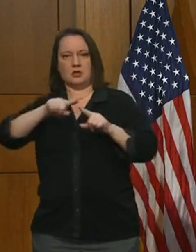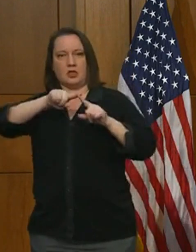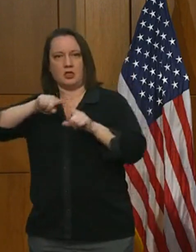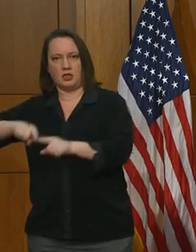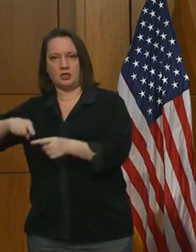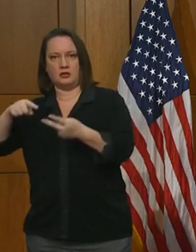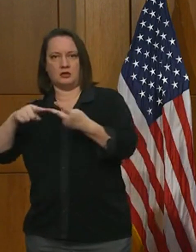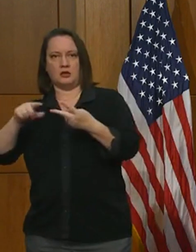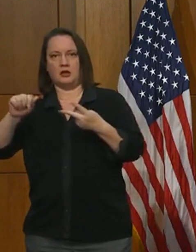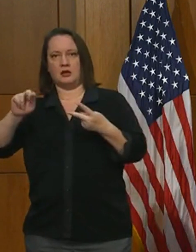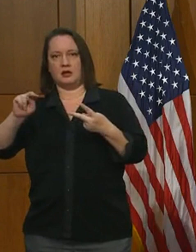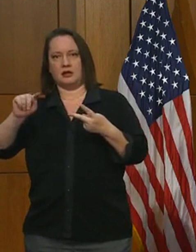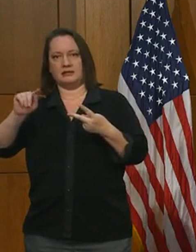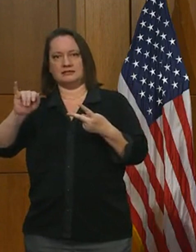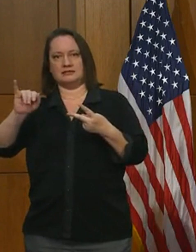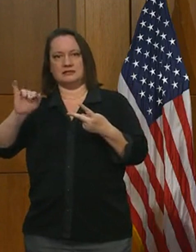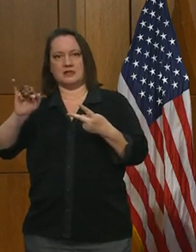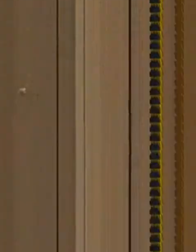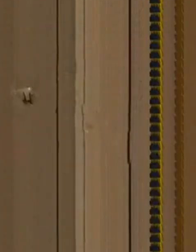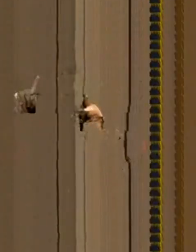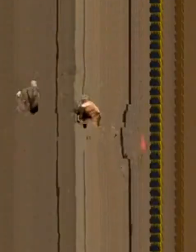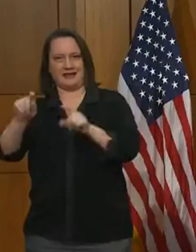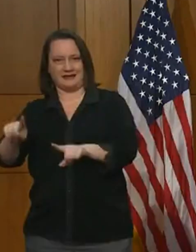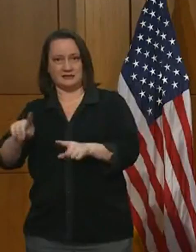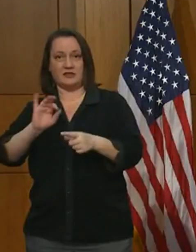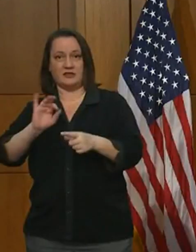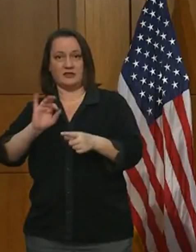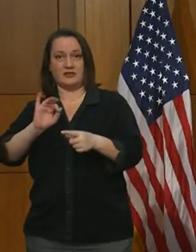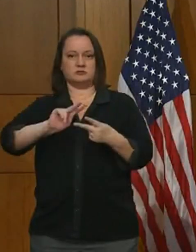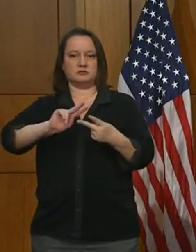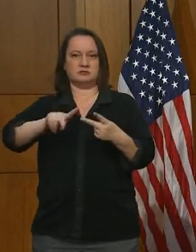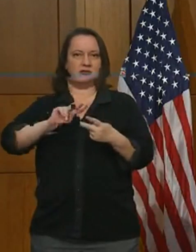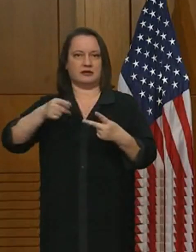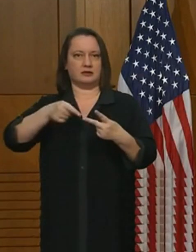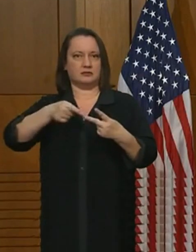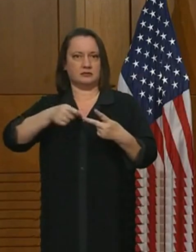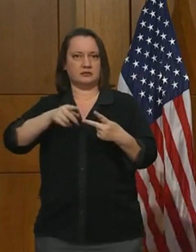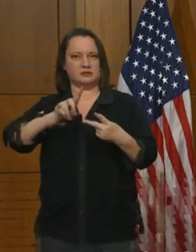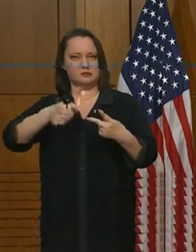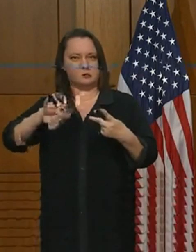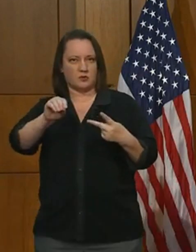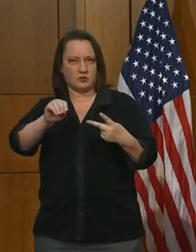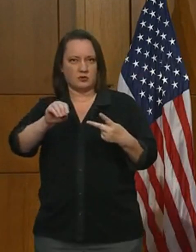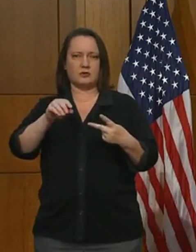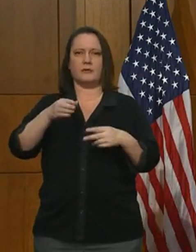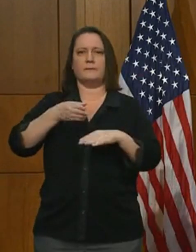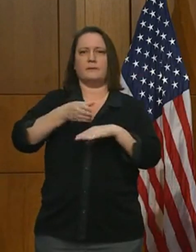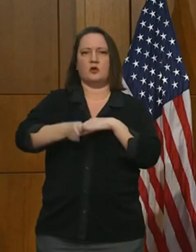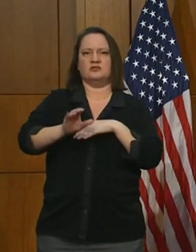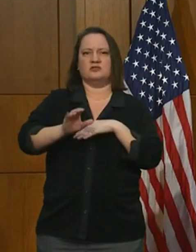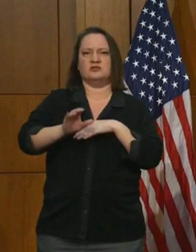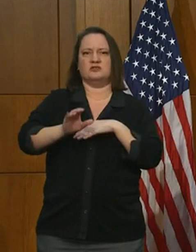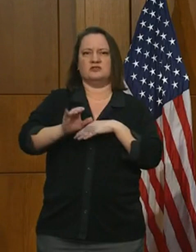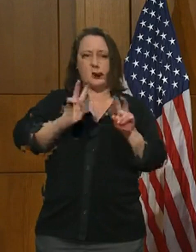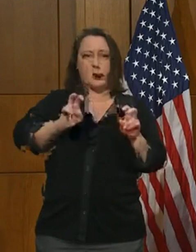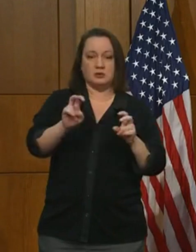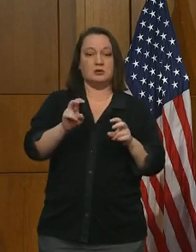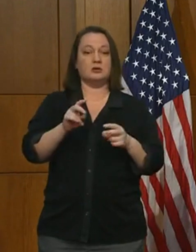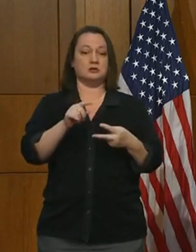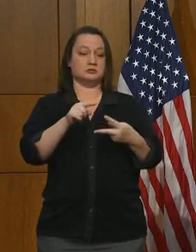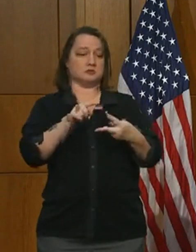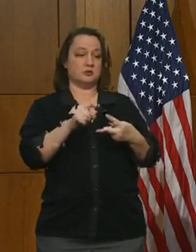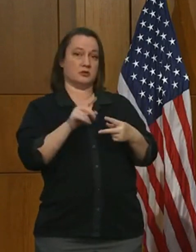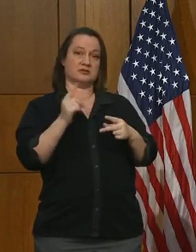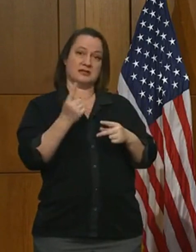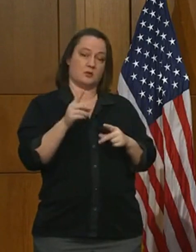what we call a post-infectious disorder. It can happen weeks after someone has been exposed and had the virus.